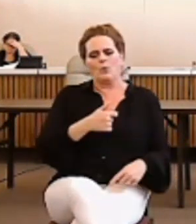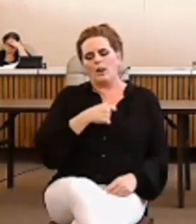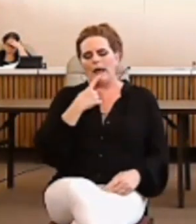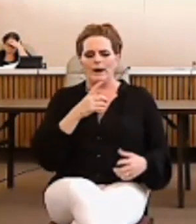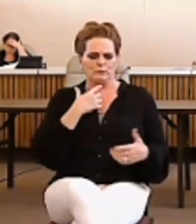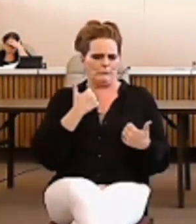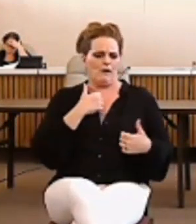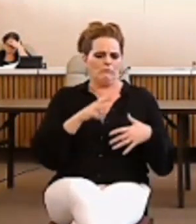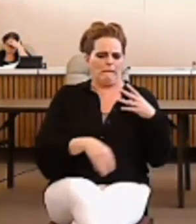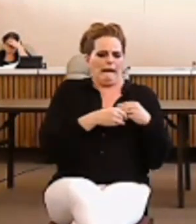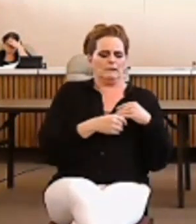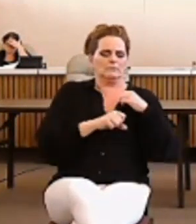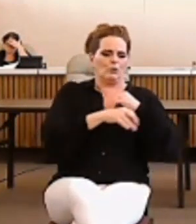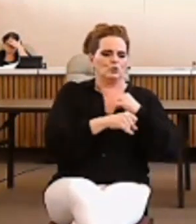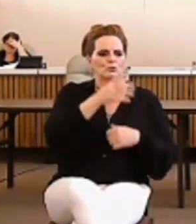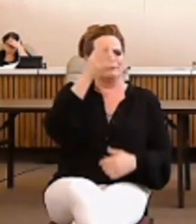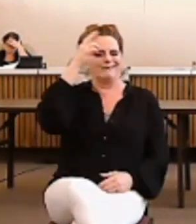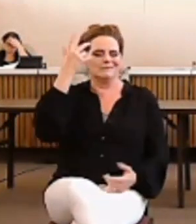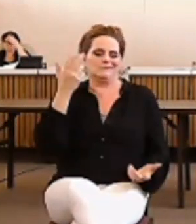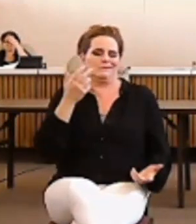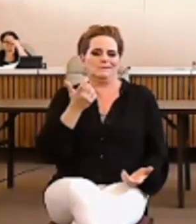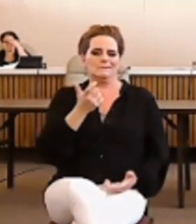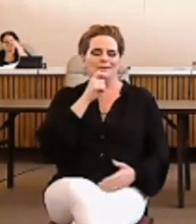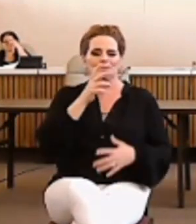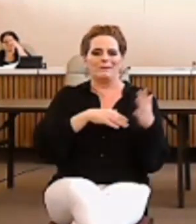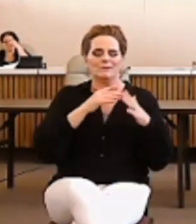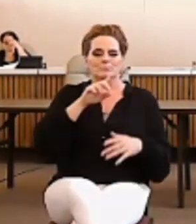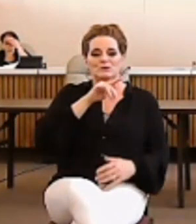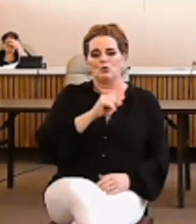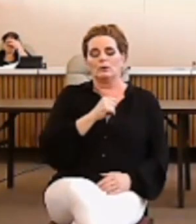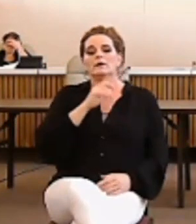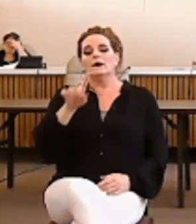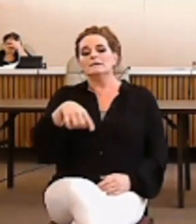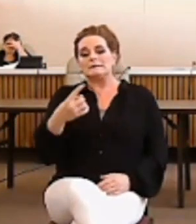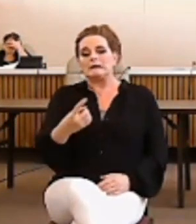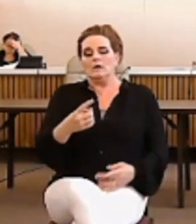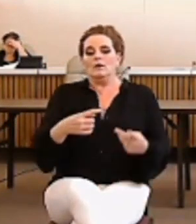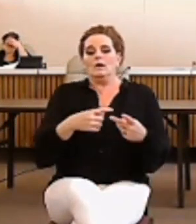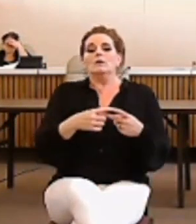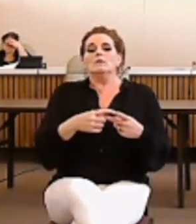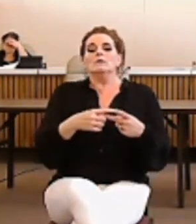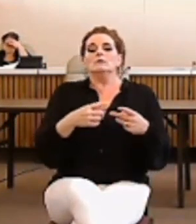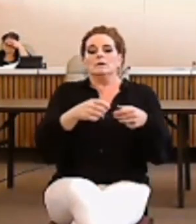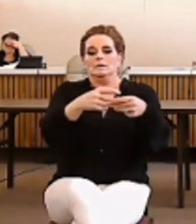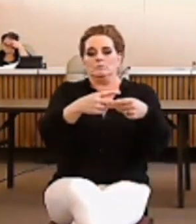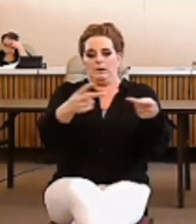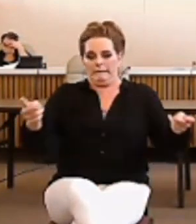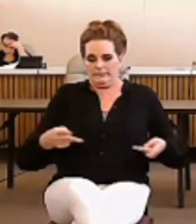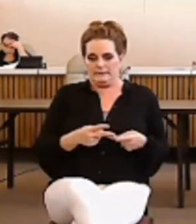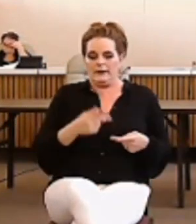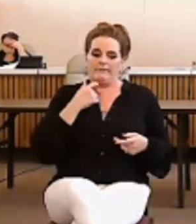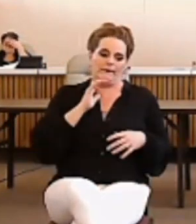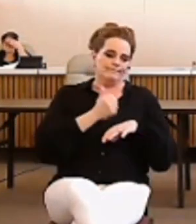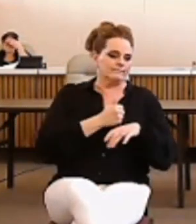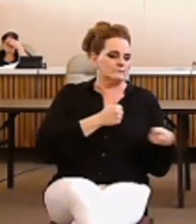commercial on here because it's not, I mean, it's basically going to be zoned as a single parcel for commercial B2. If they put an apartment complex,